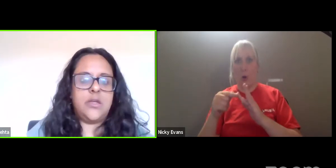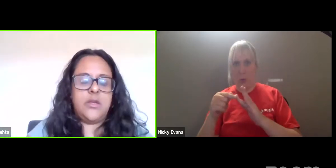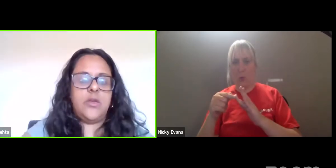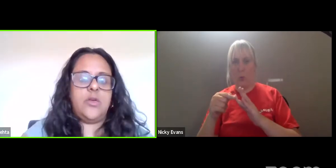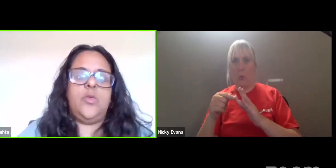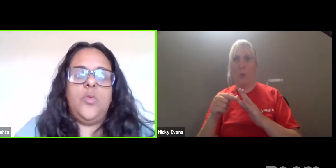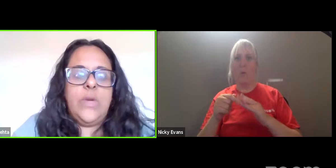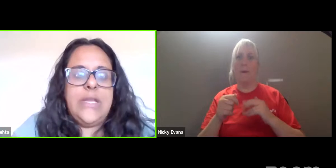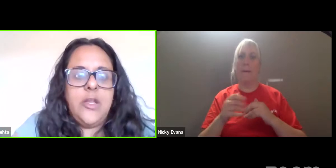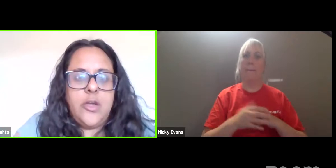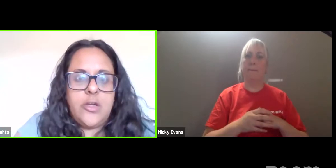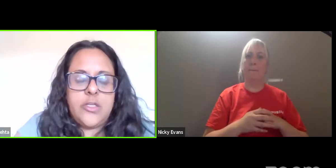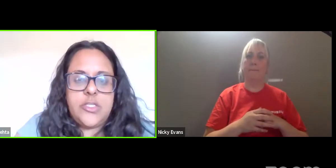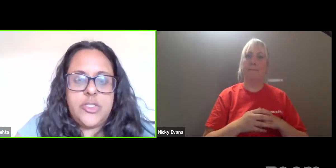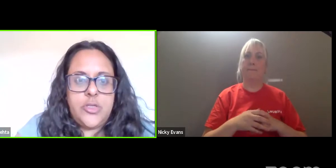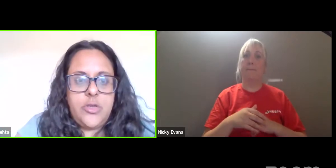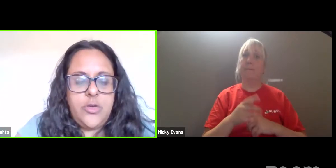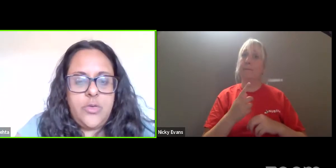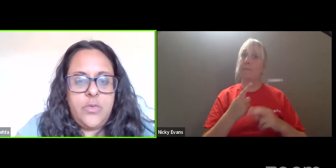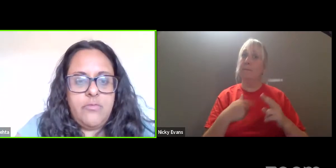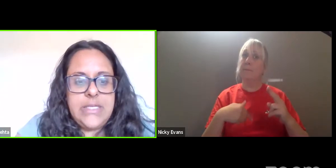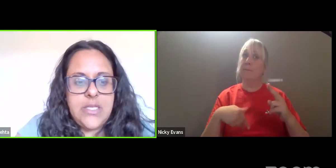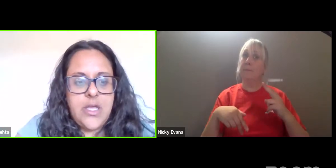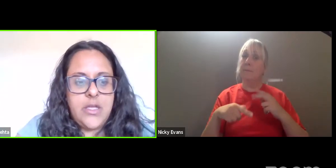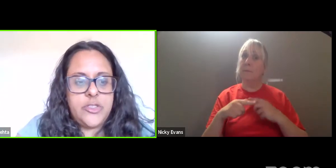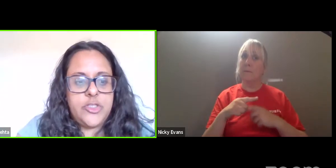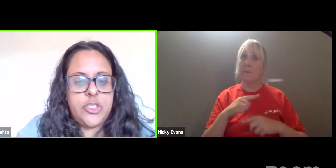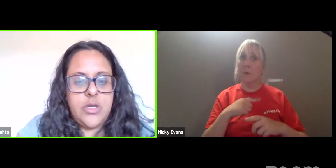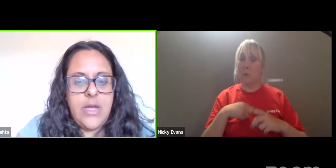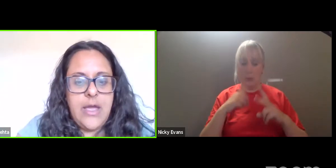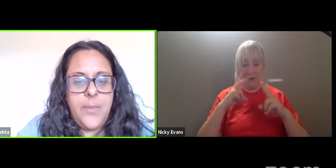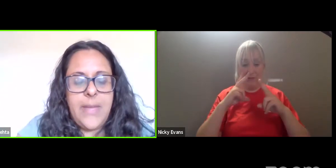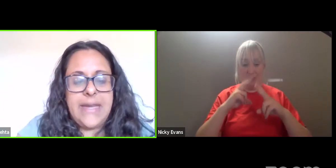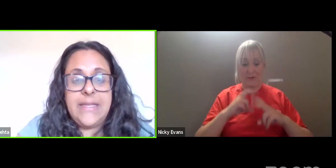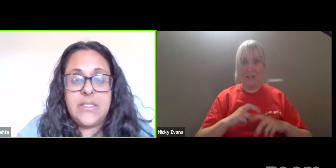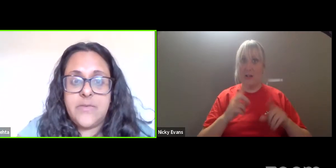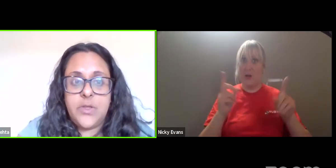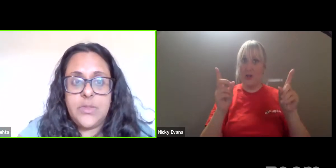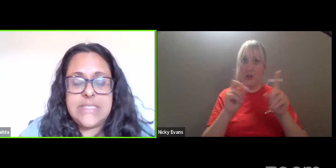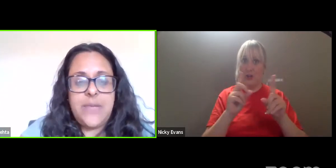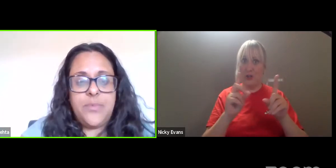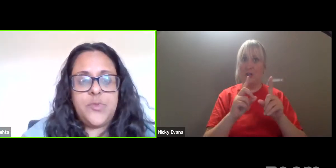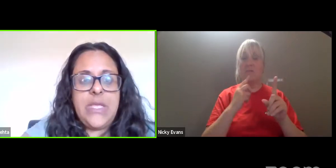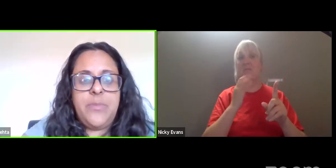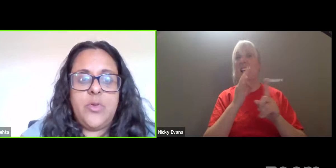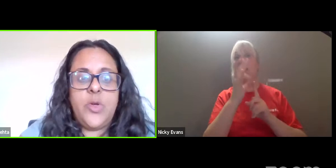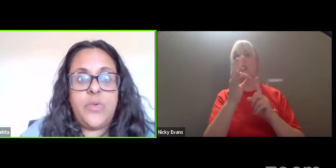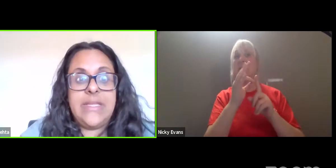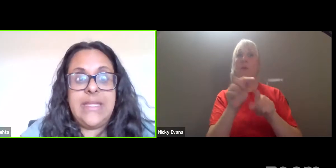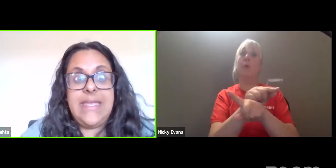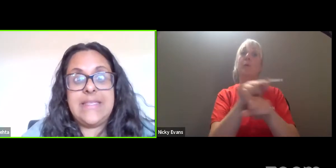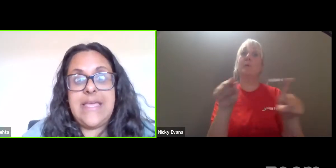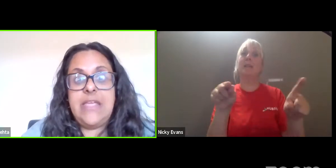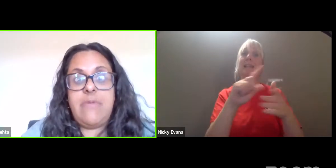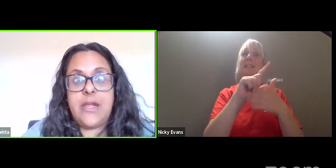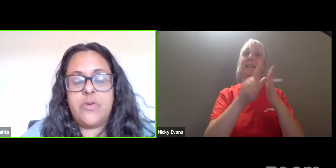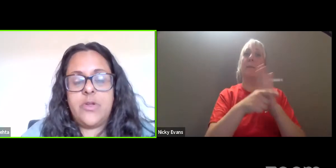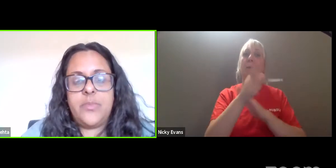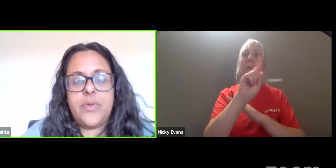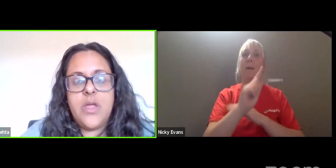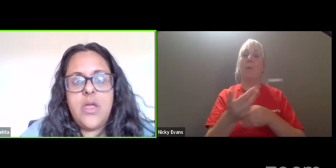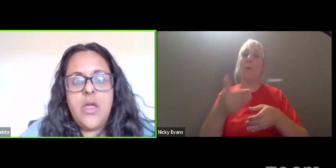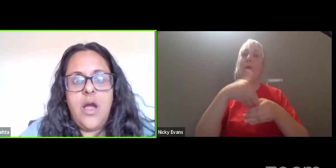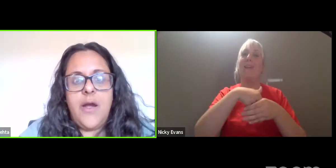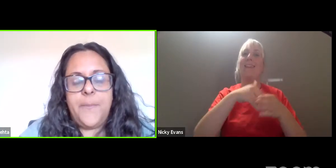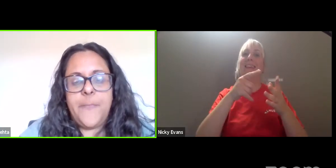and we looked to research and interview disabled people who were in the ESA RAG